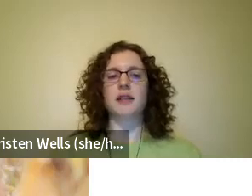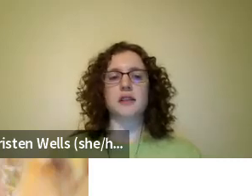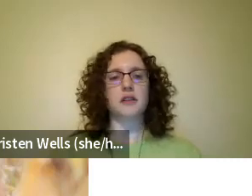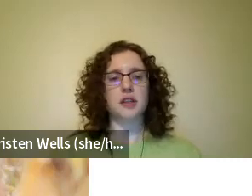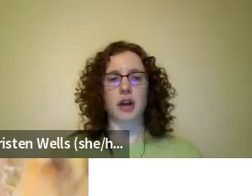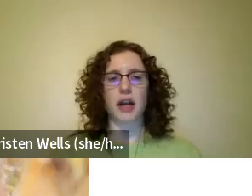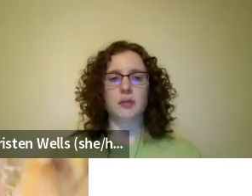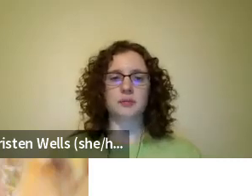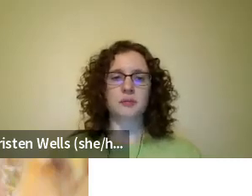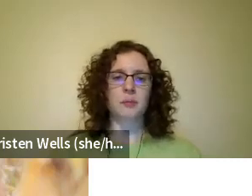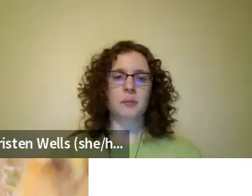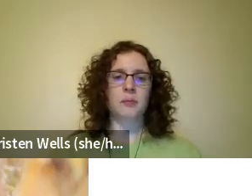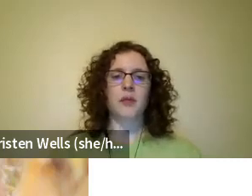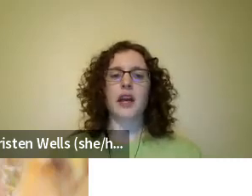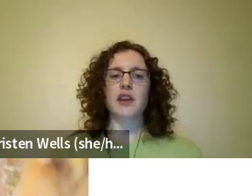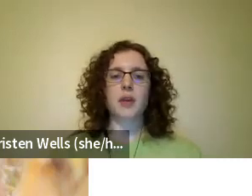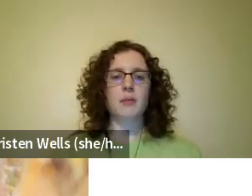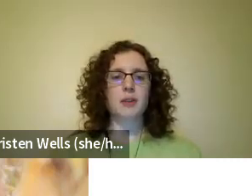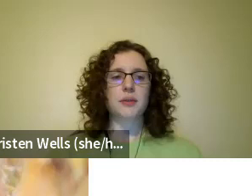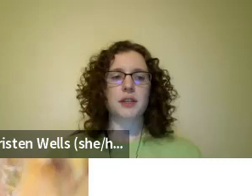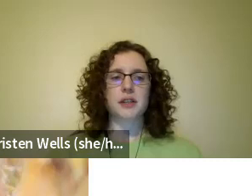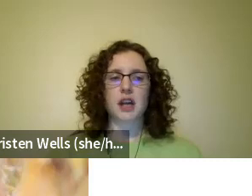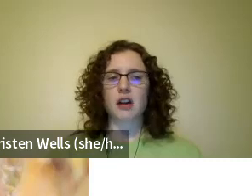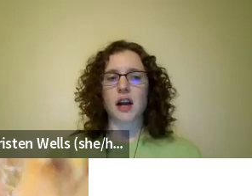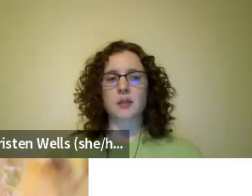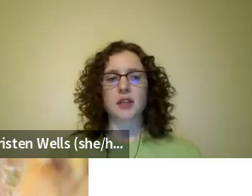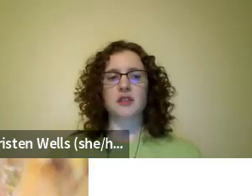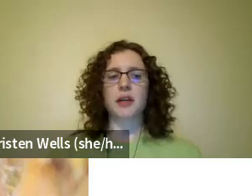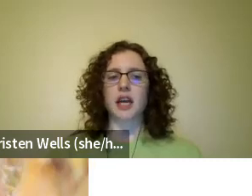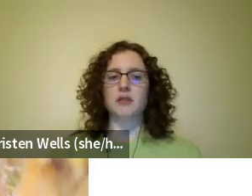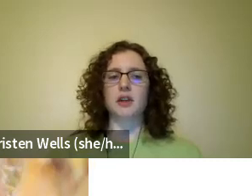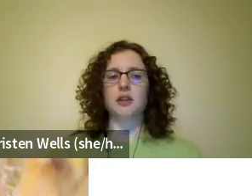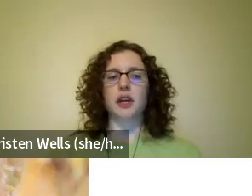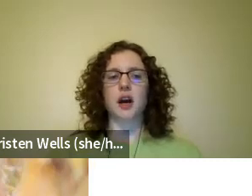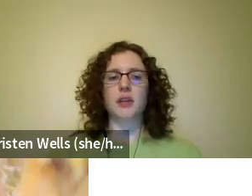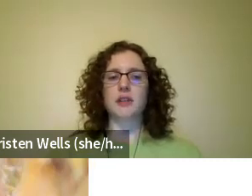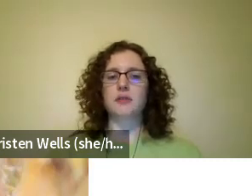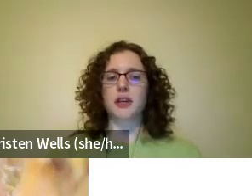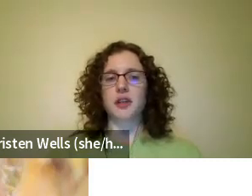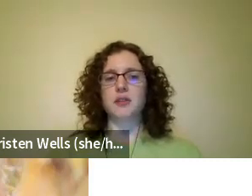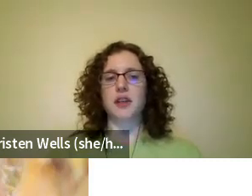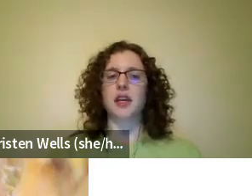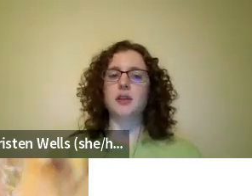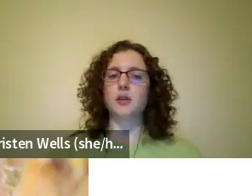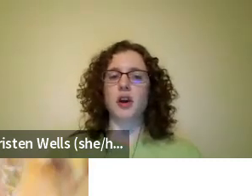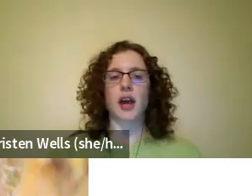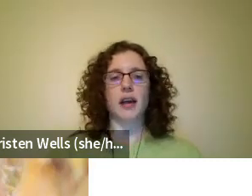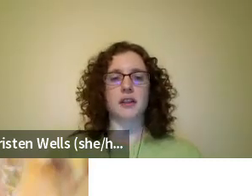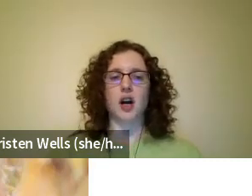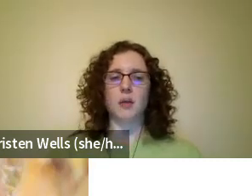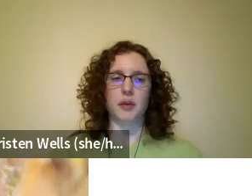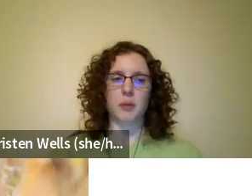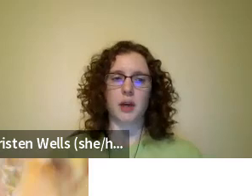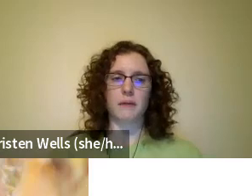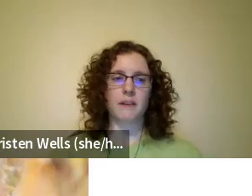had been hesitant to try. I have been able to return to other aspects of my life, including hobbies and friendships that he no longer has